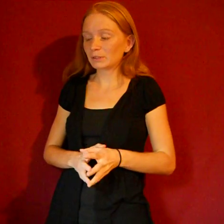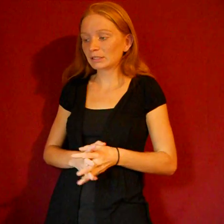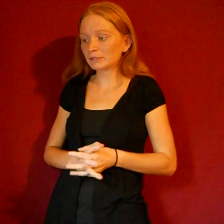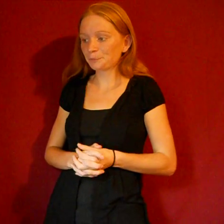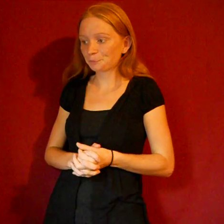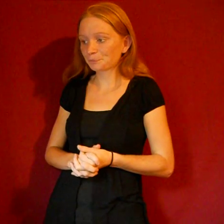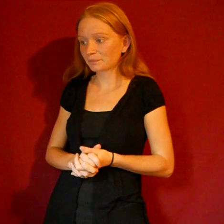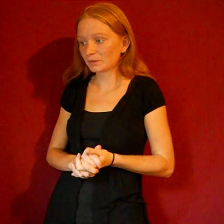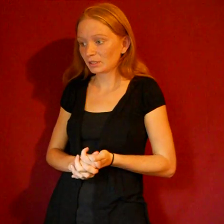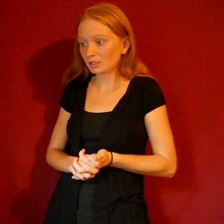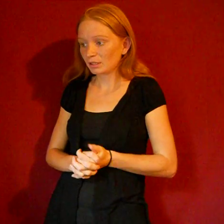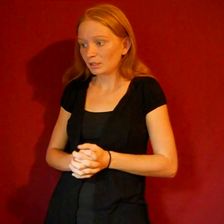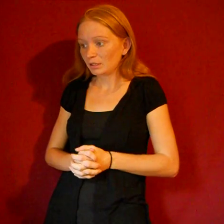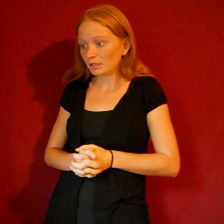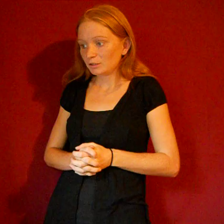Well,